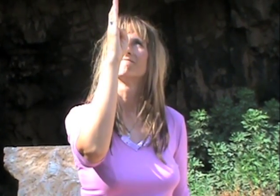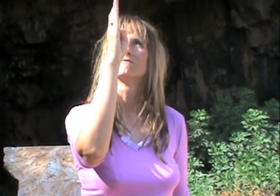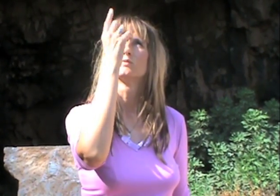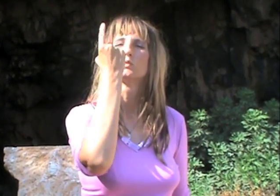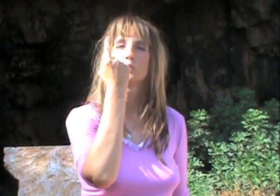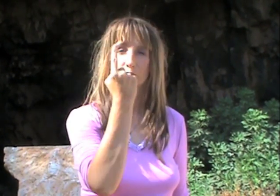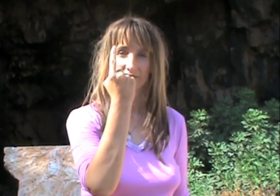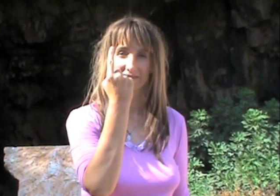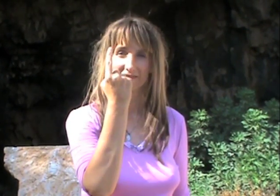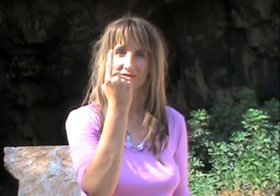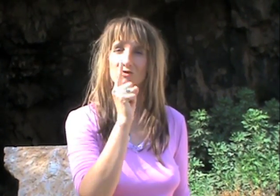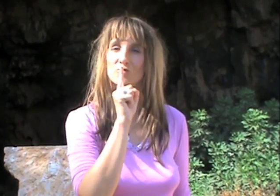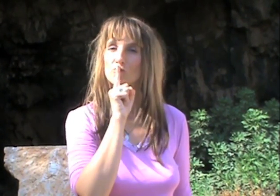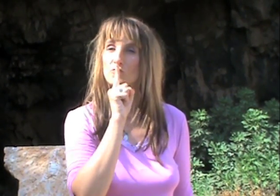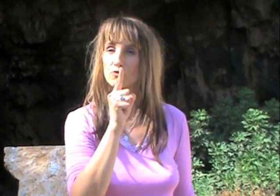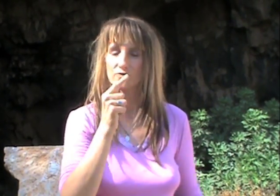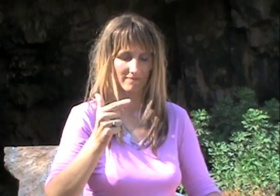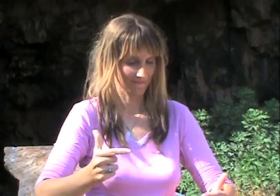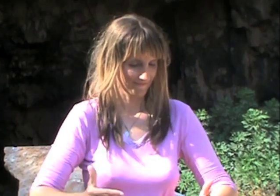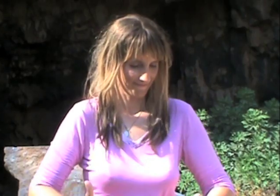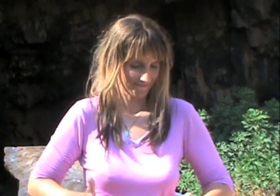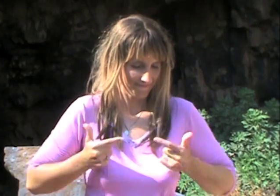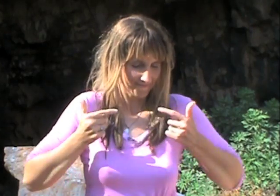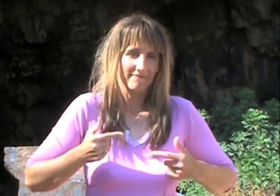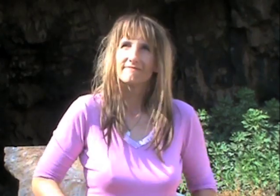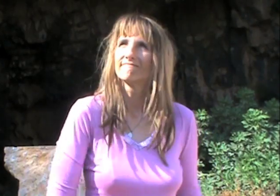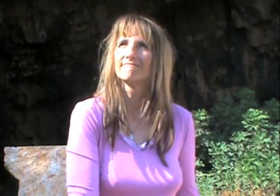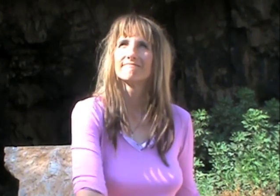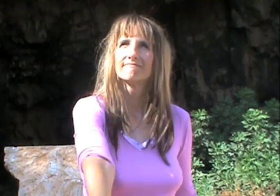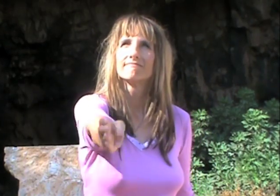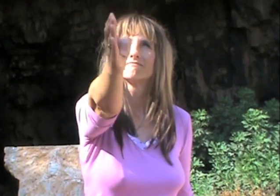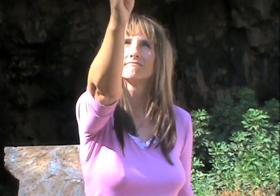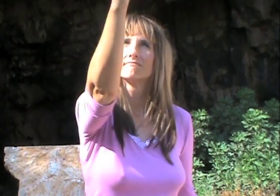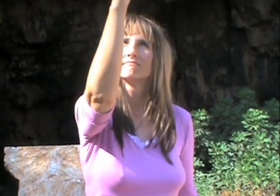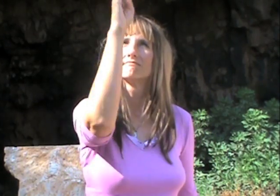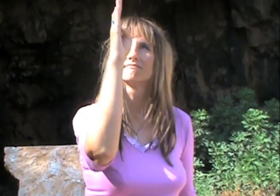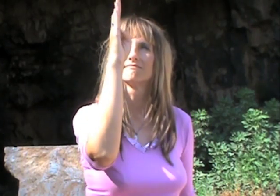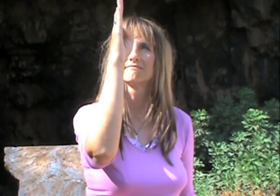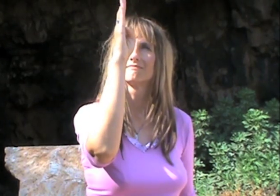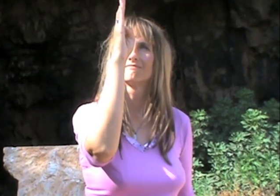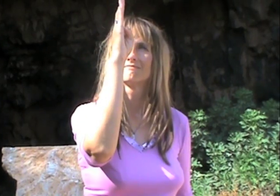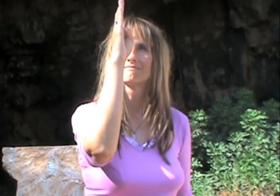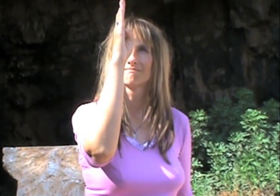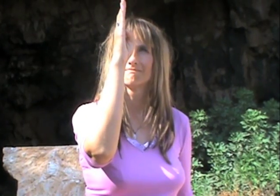And living God who empowers the church, the one true living God.